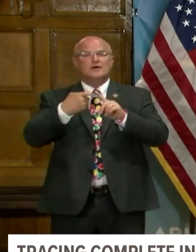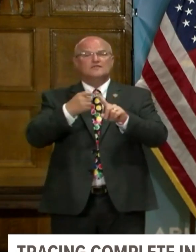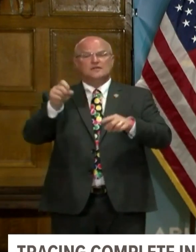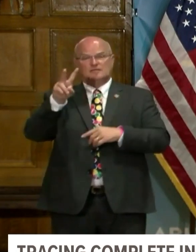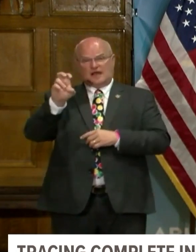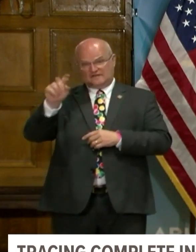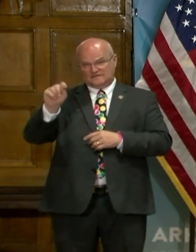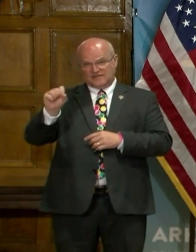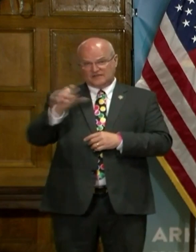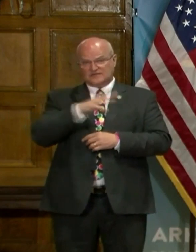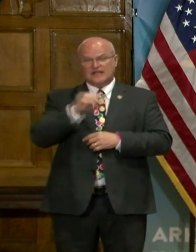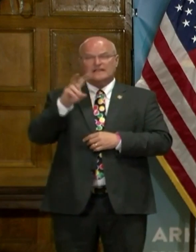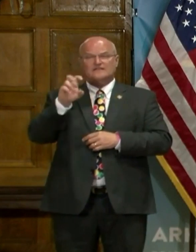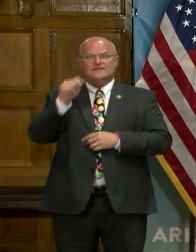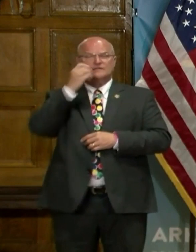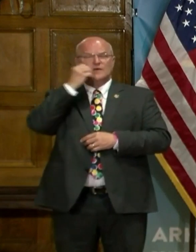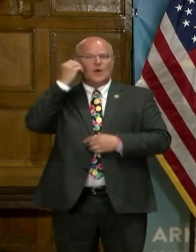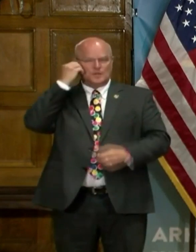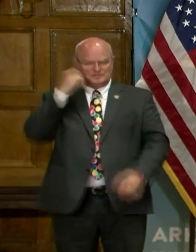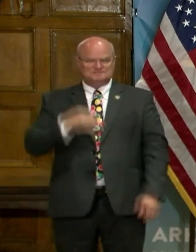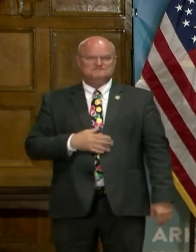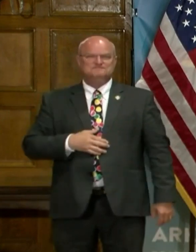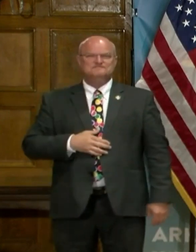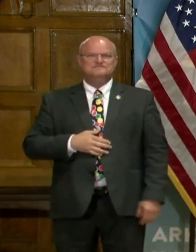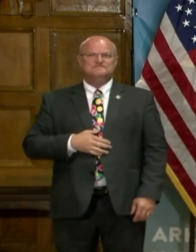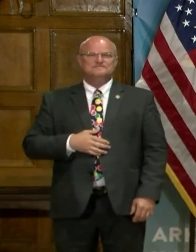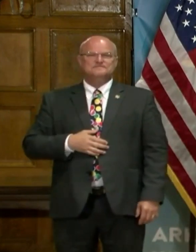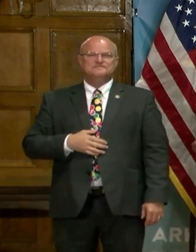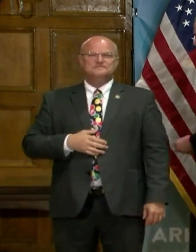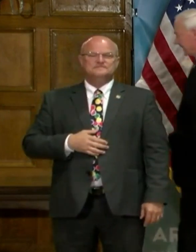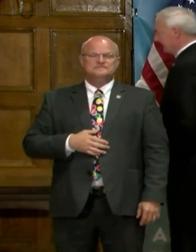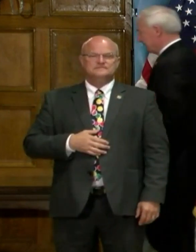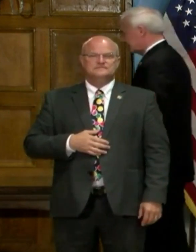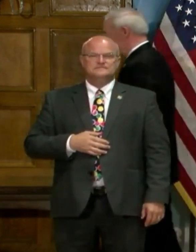our veterans and our Veterans Home.